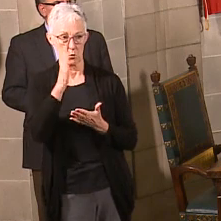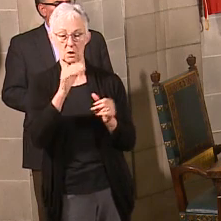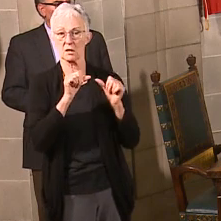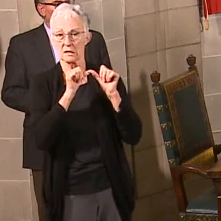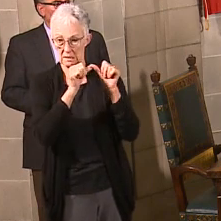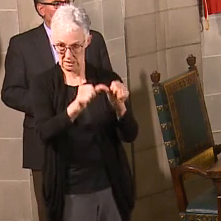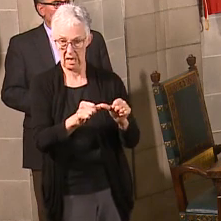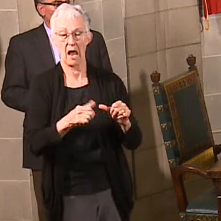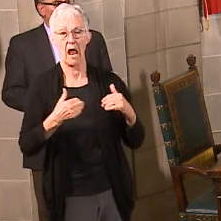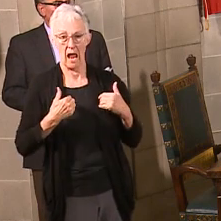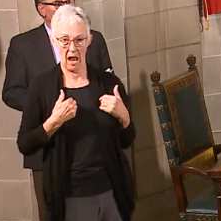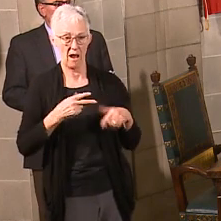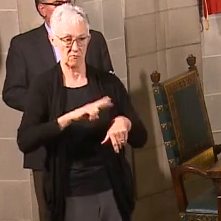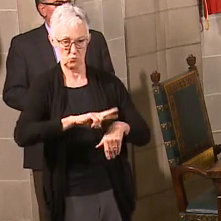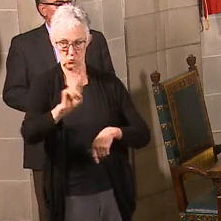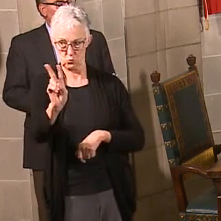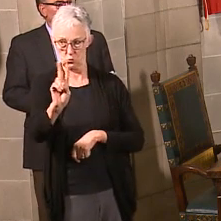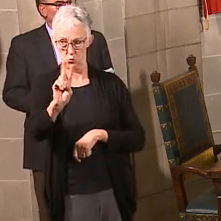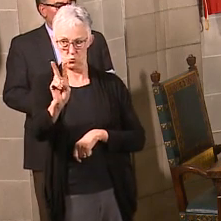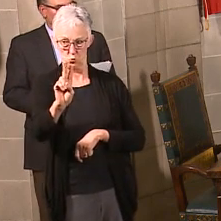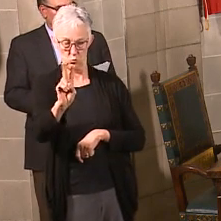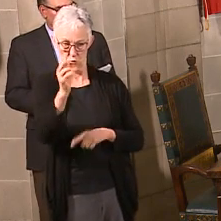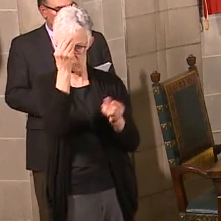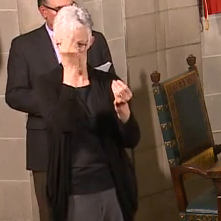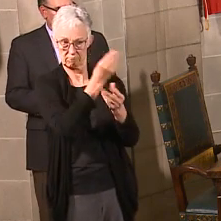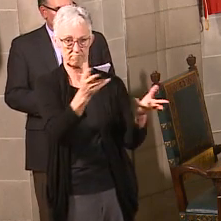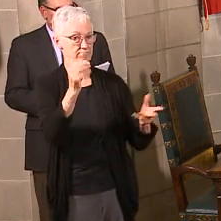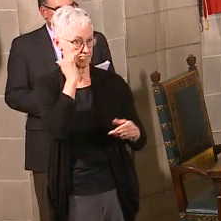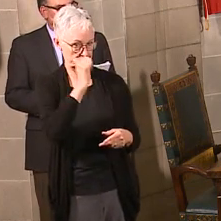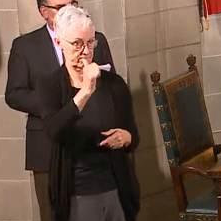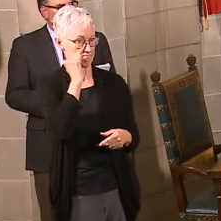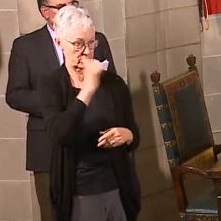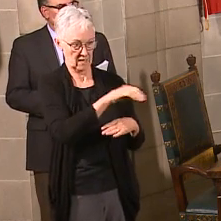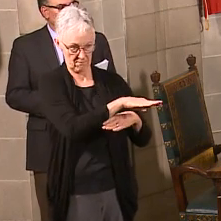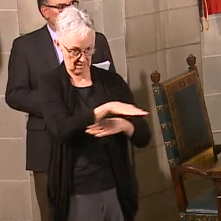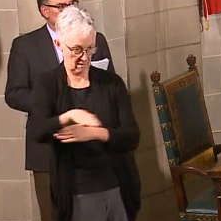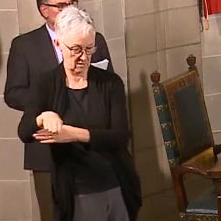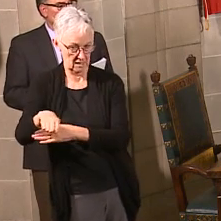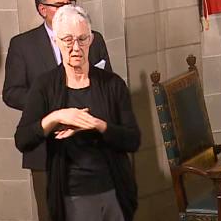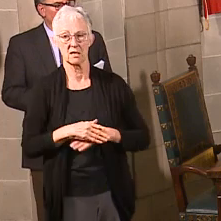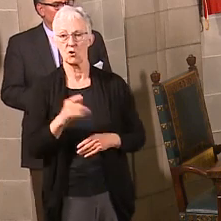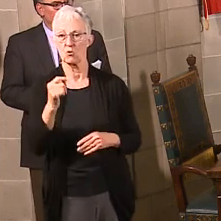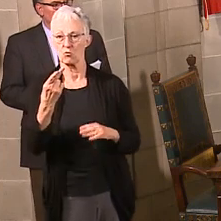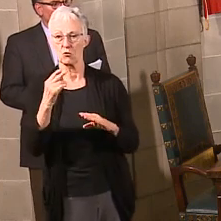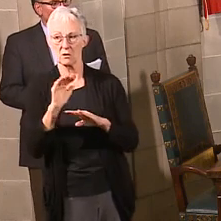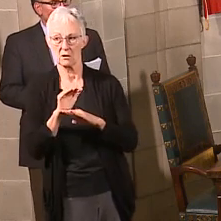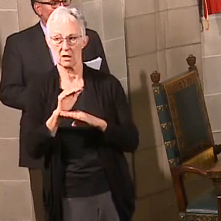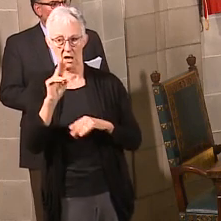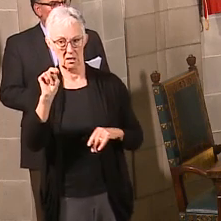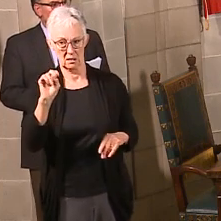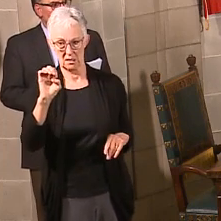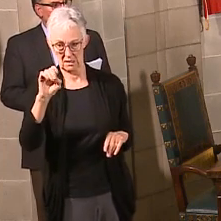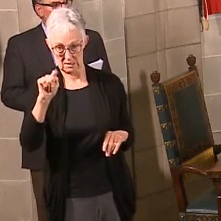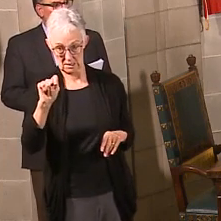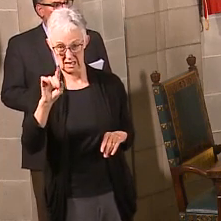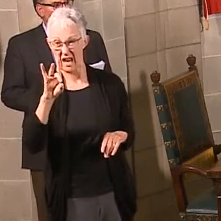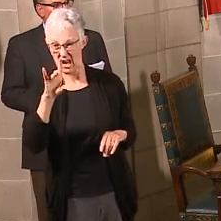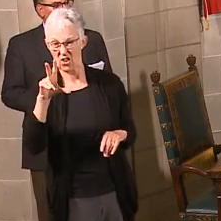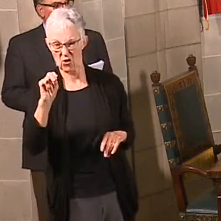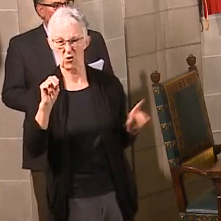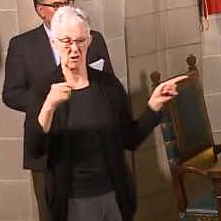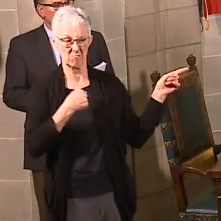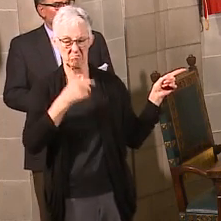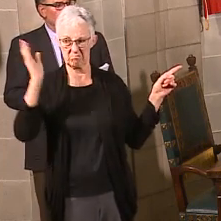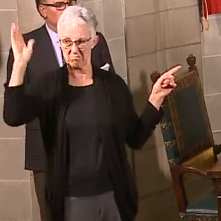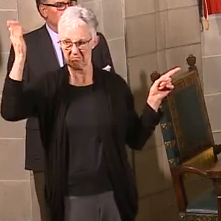This week we'll continue to have the 2 p.m. briefings here, 2 p.m. Central Time. And then on Thursday night, I will be on NET at 8:30 doing the town